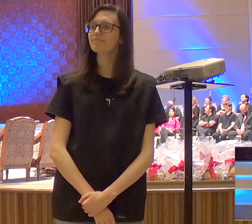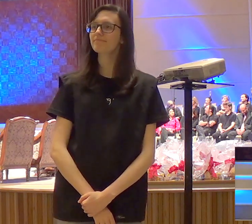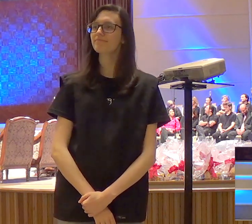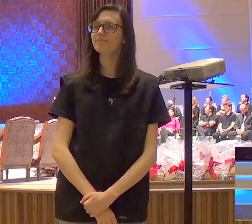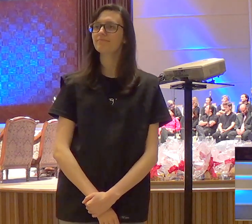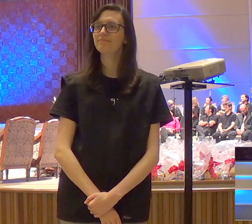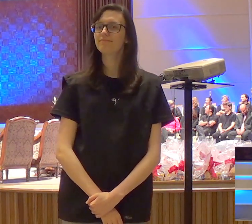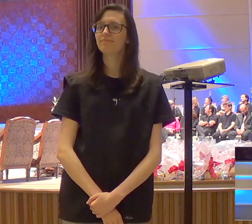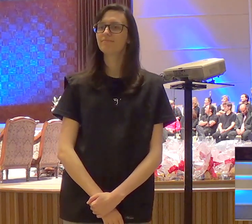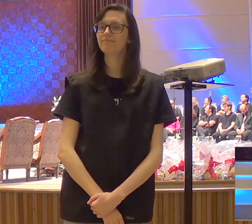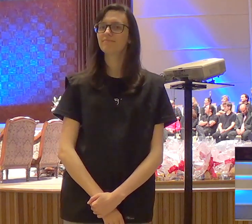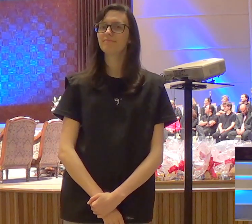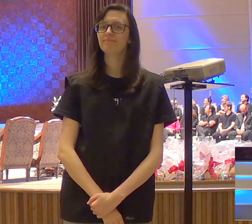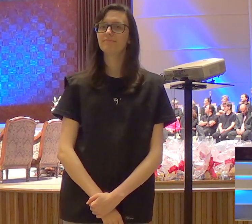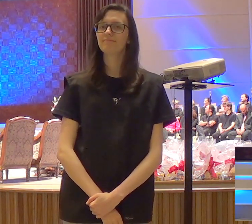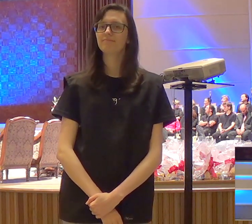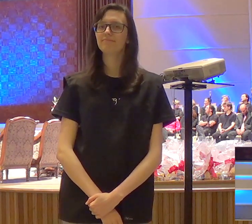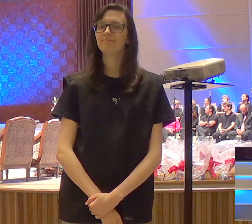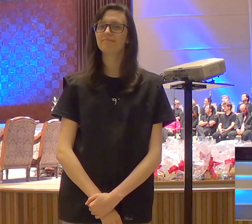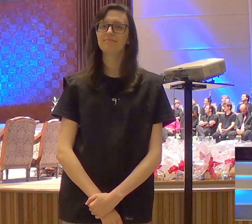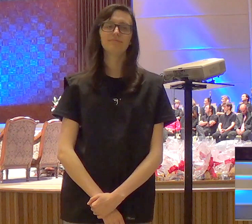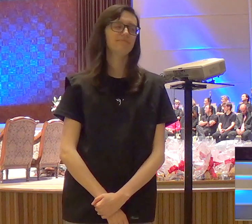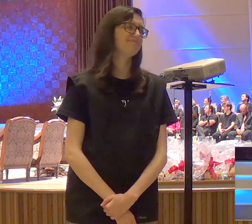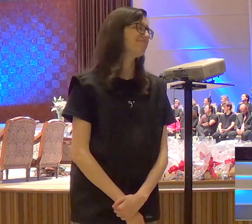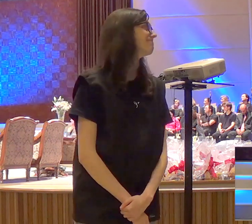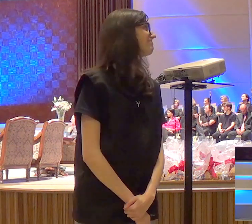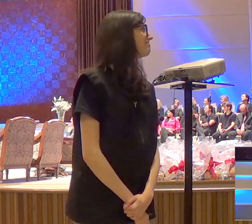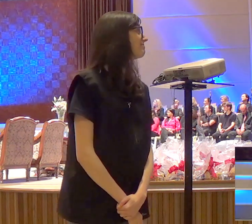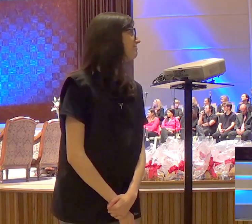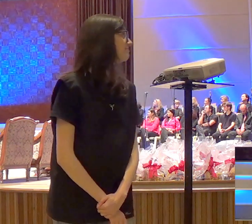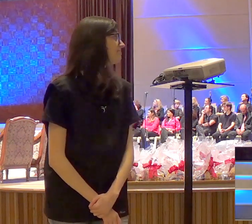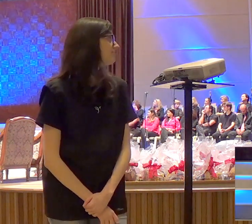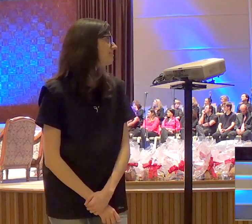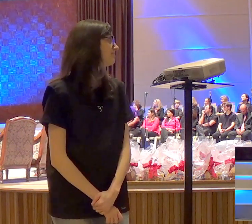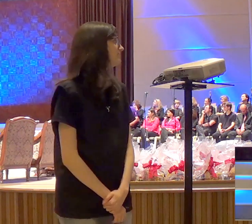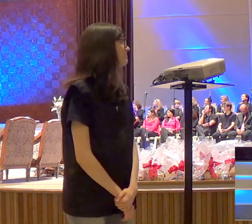Slide number 2, please. O número 2.